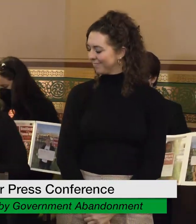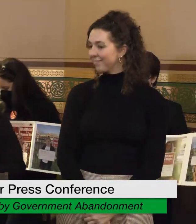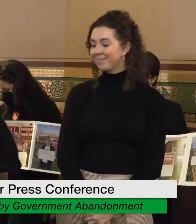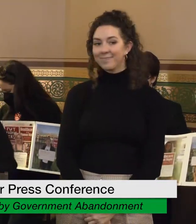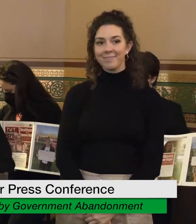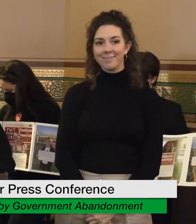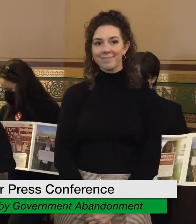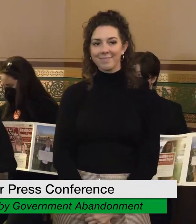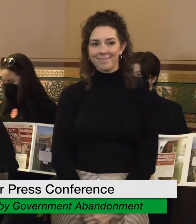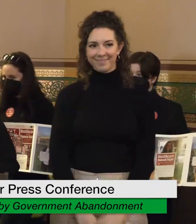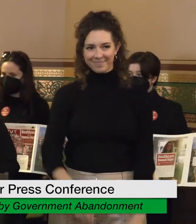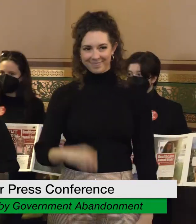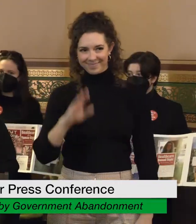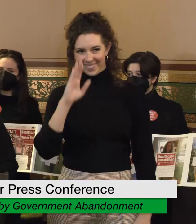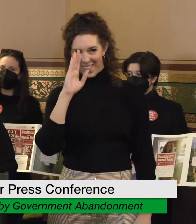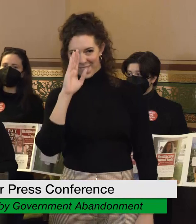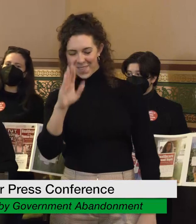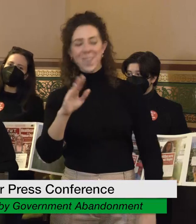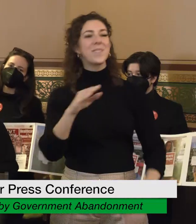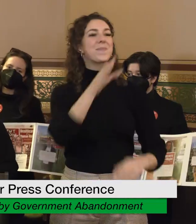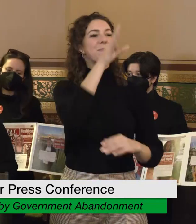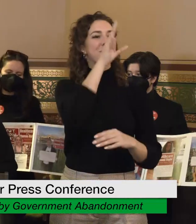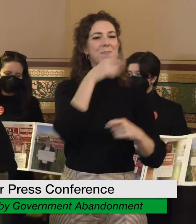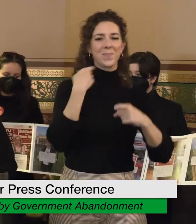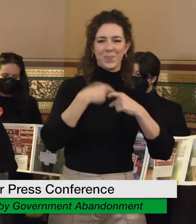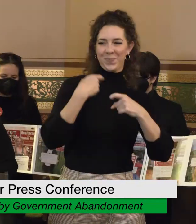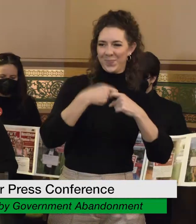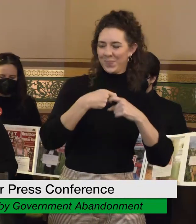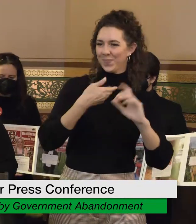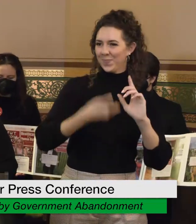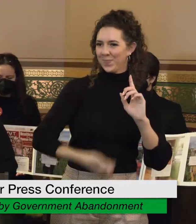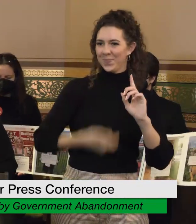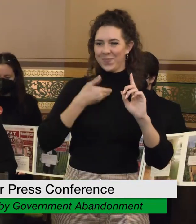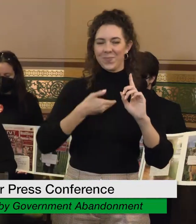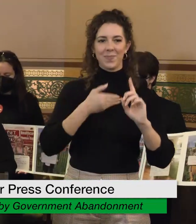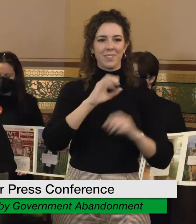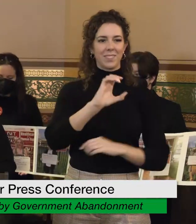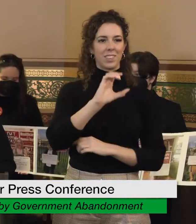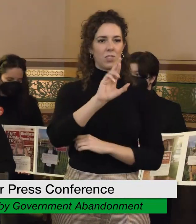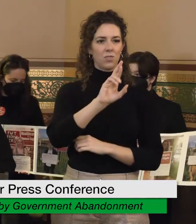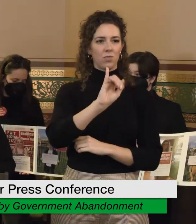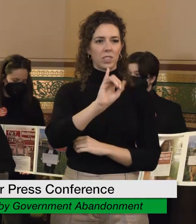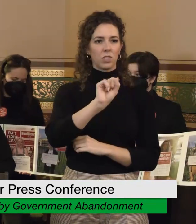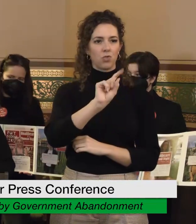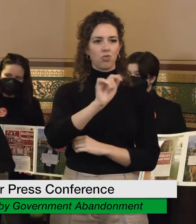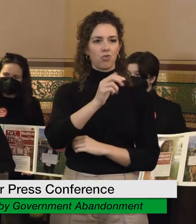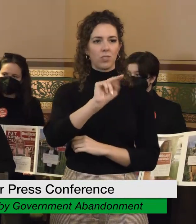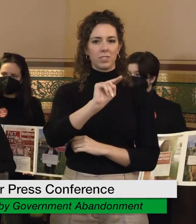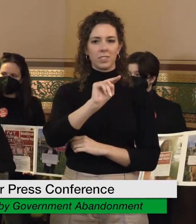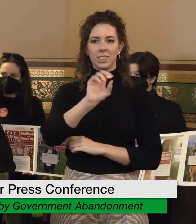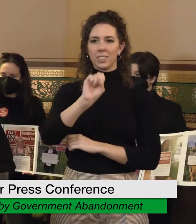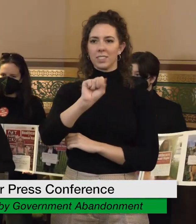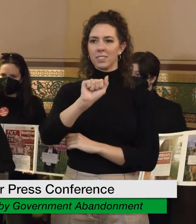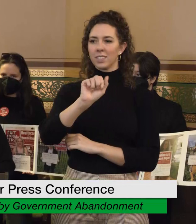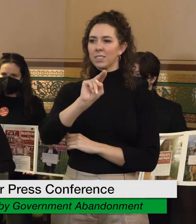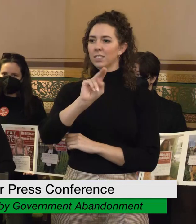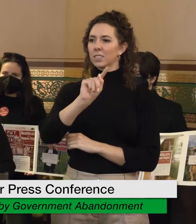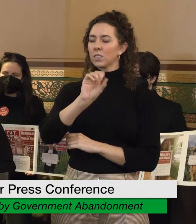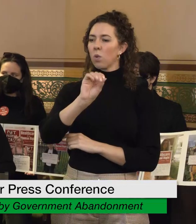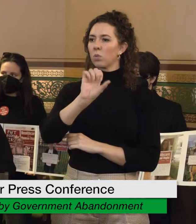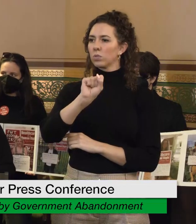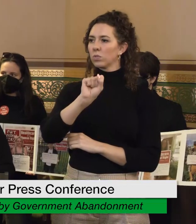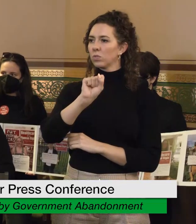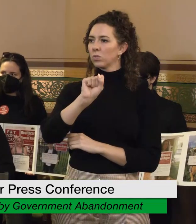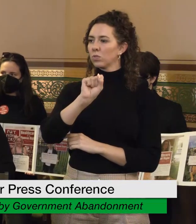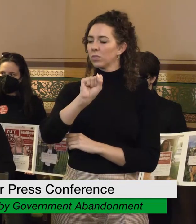Hola a todos, mi nombre es Christian Santos. Soy un trabajador en un rancho